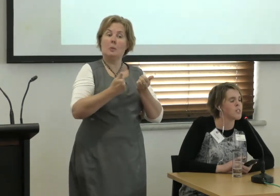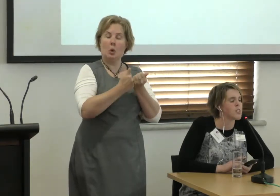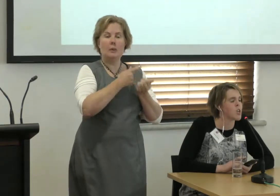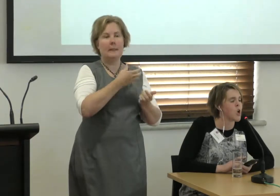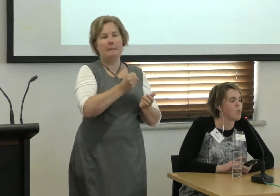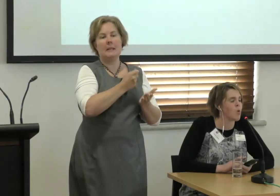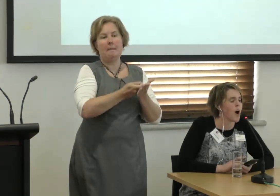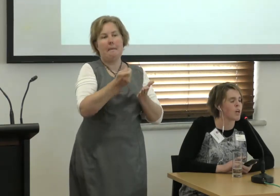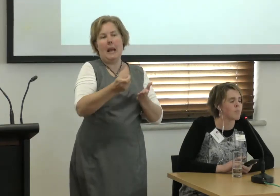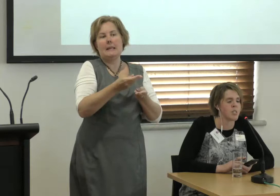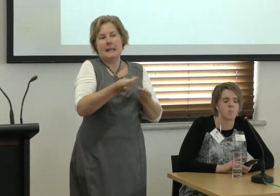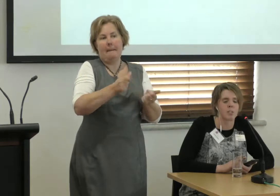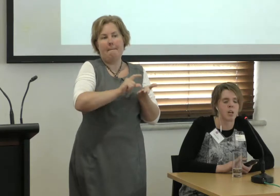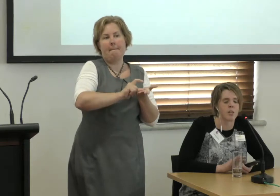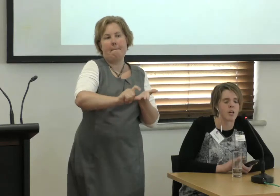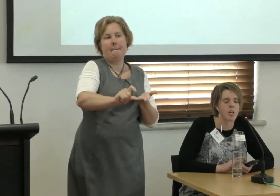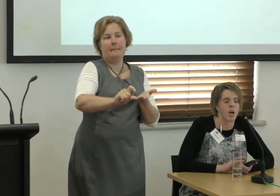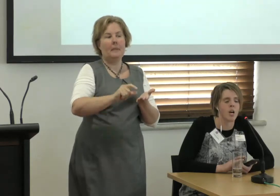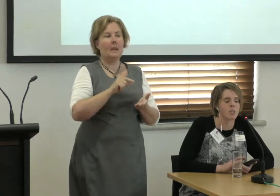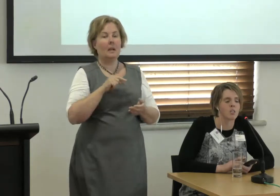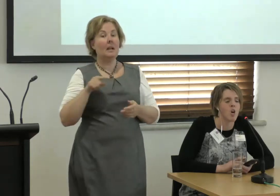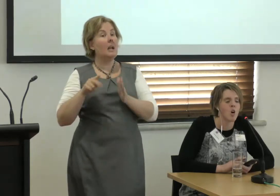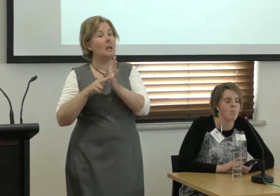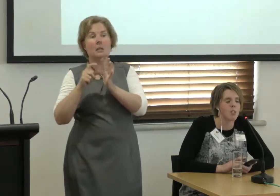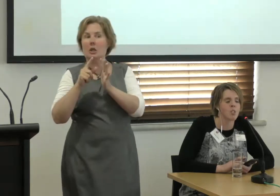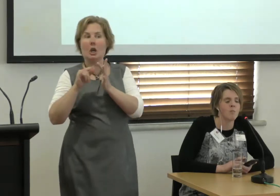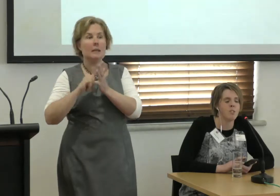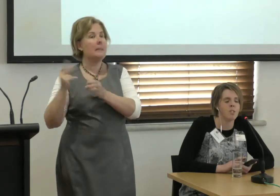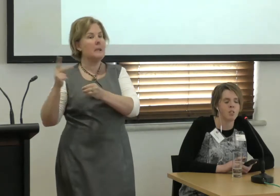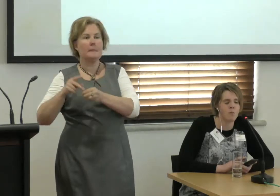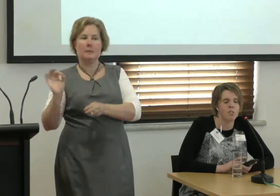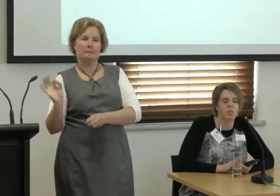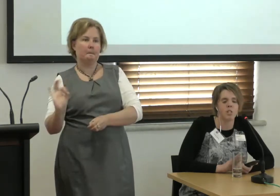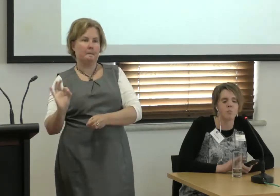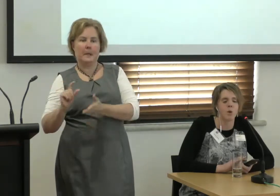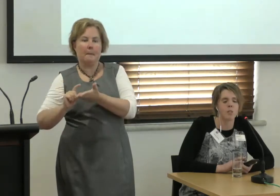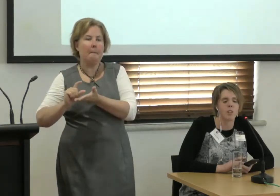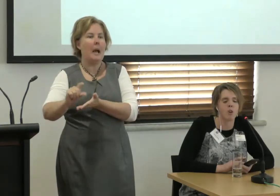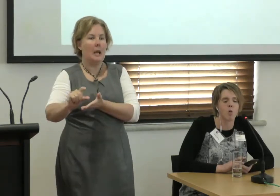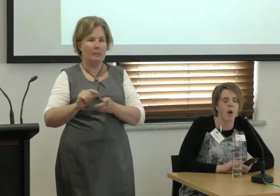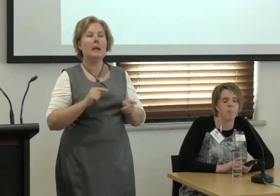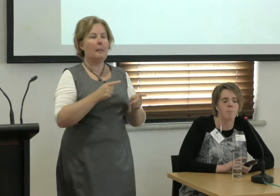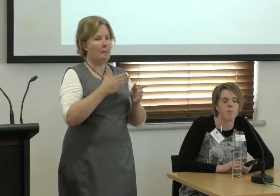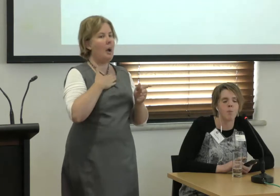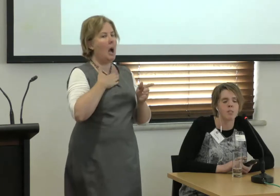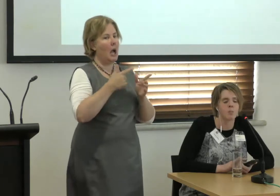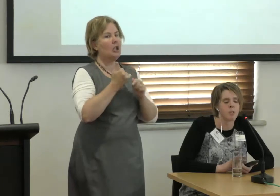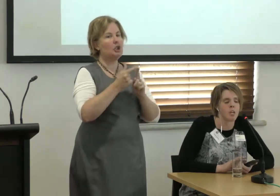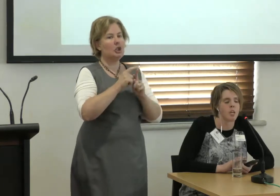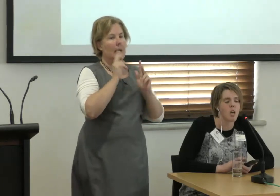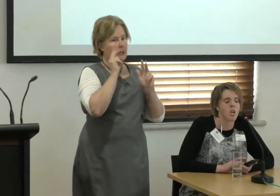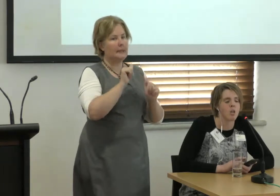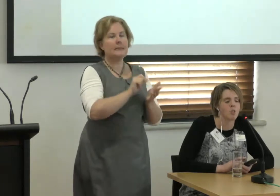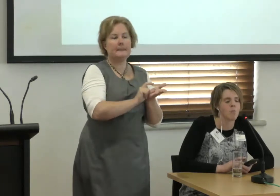only is this not required of participants under the NDIS, but the services and supports that are required by people with